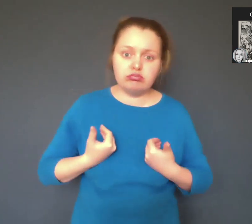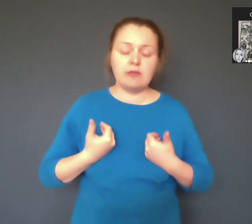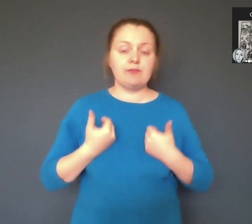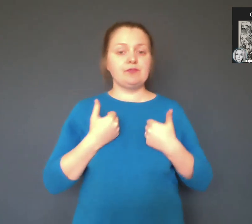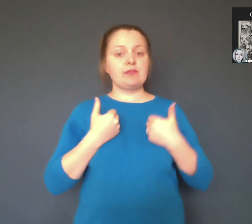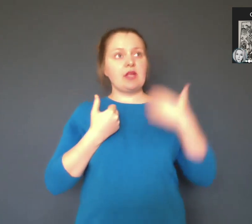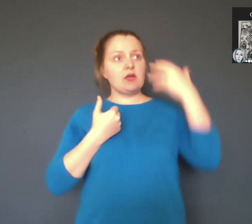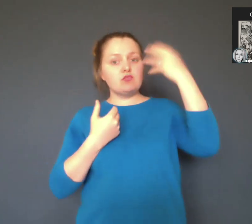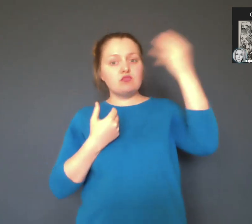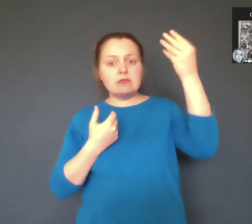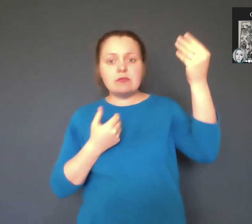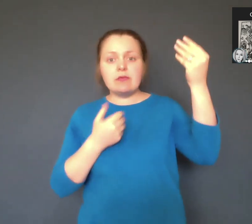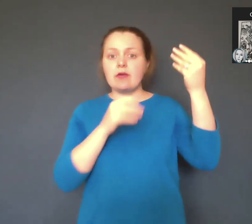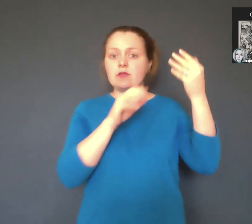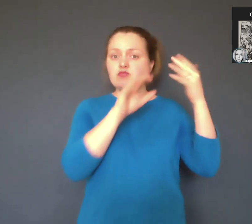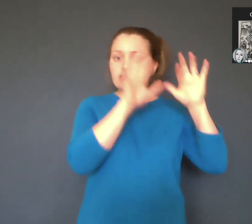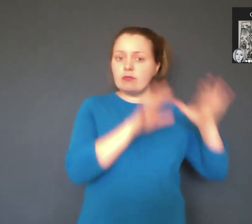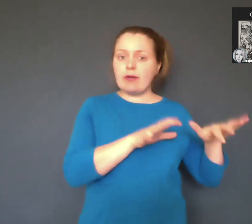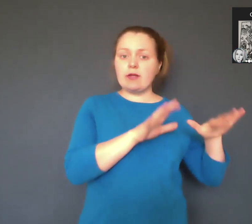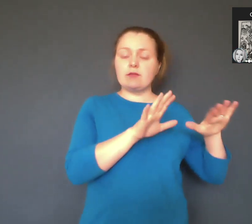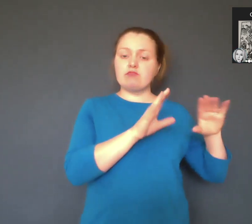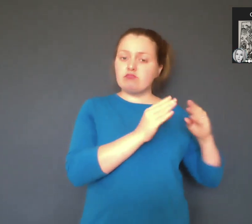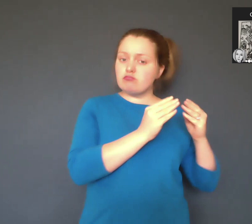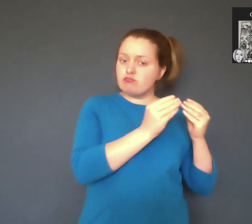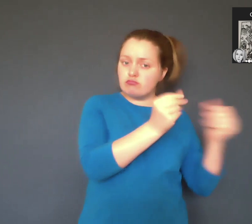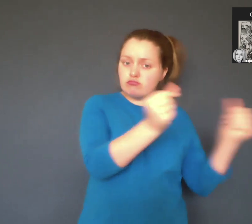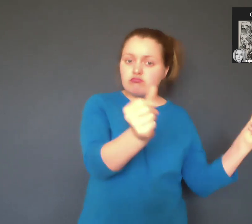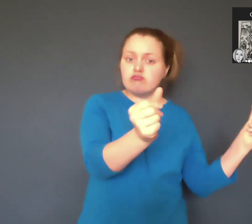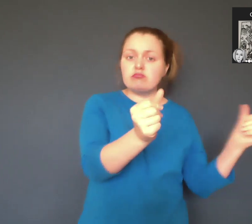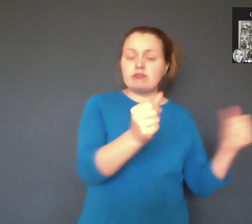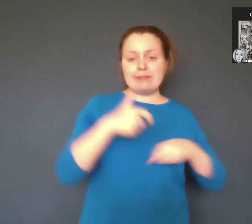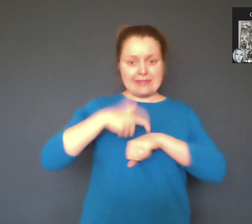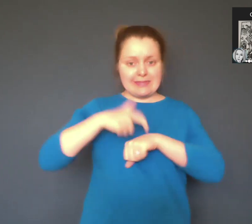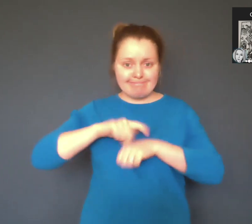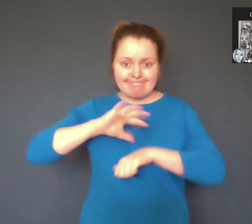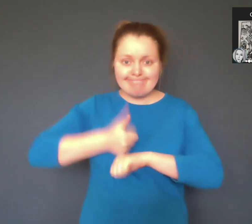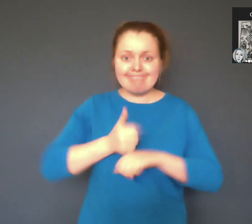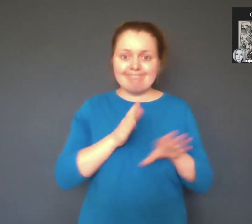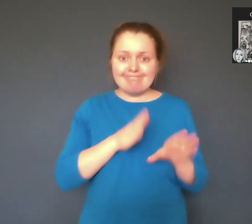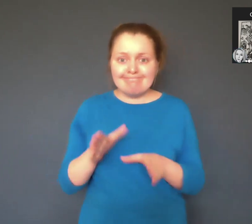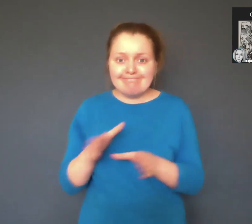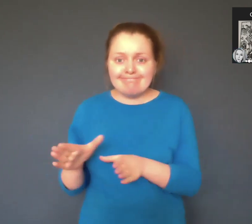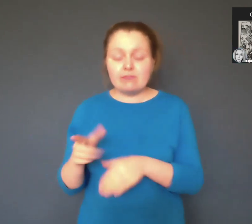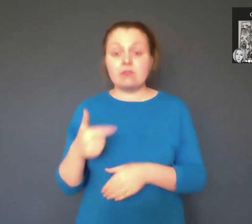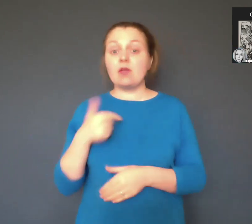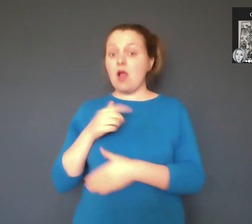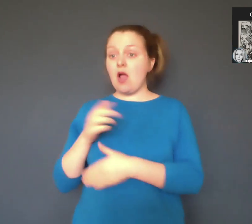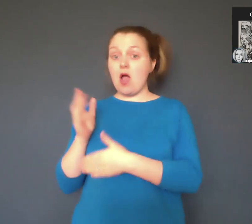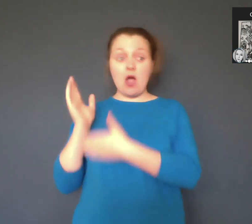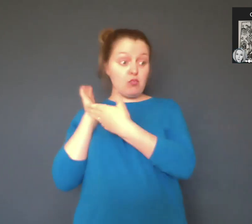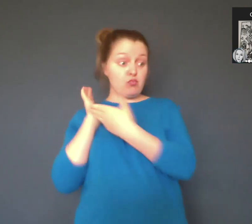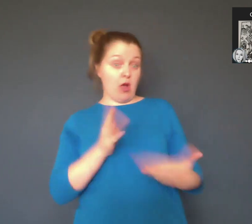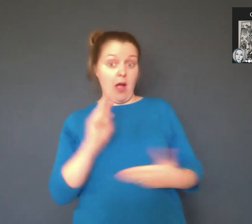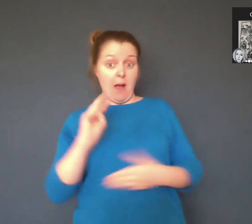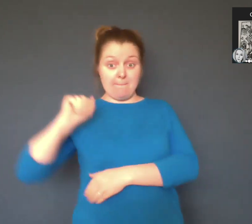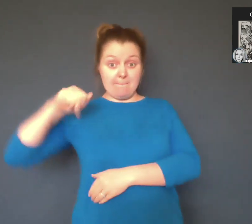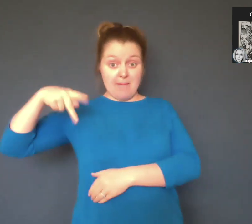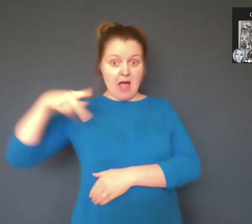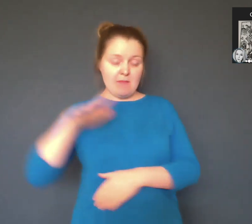bought a map of the whole Millsap," his father said, unfolding his purchase and spreading it out over the